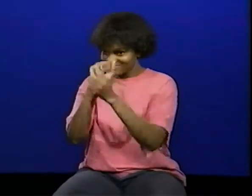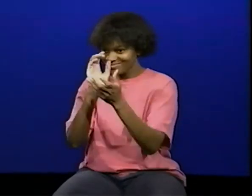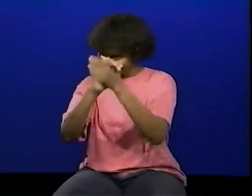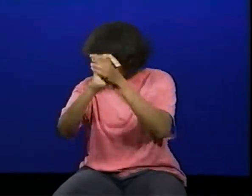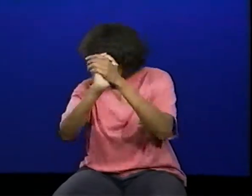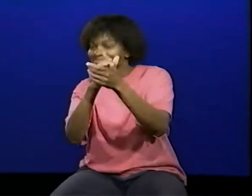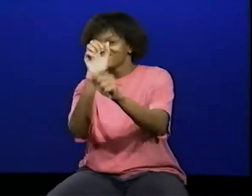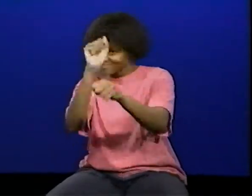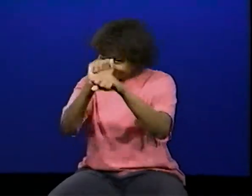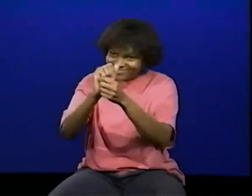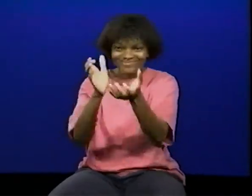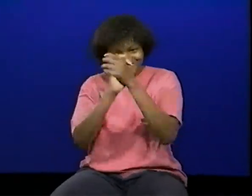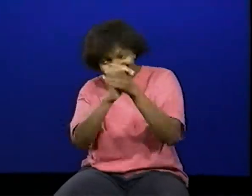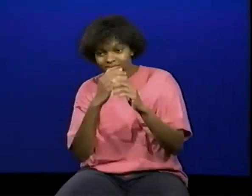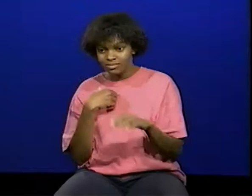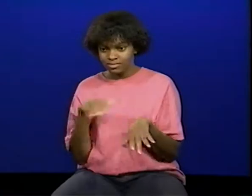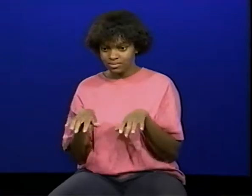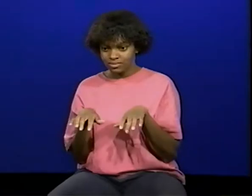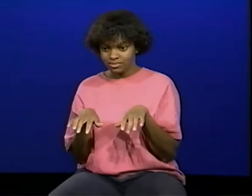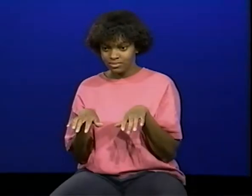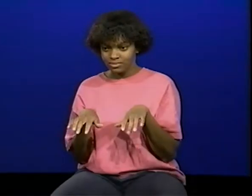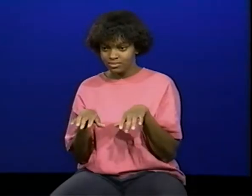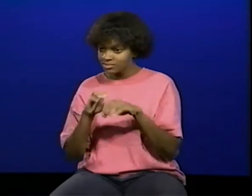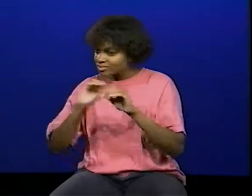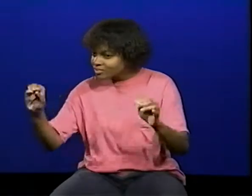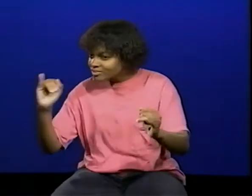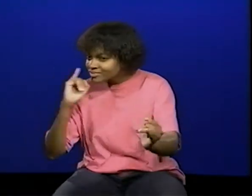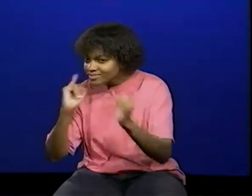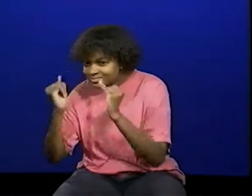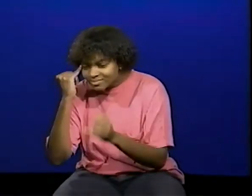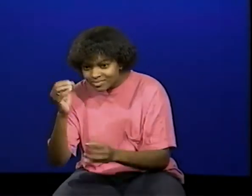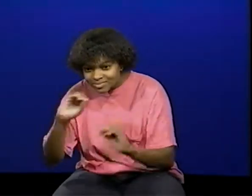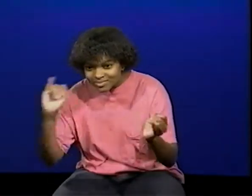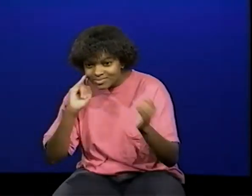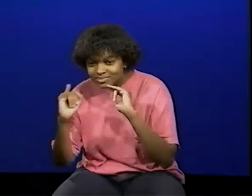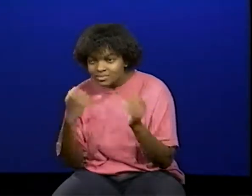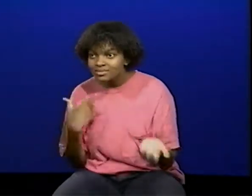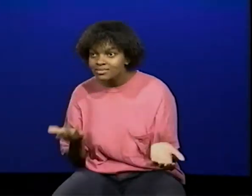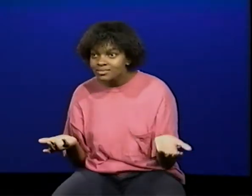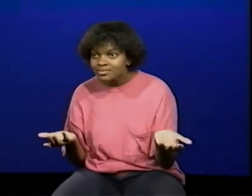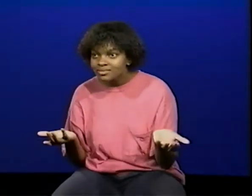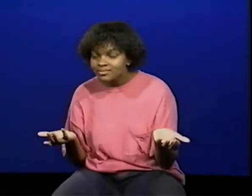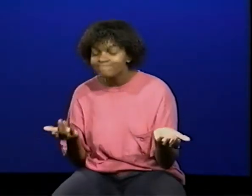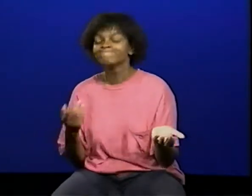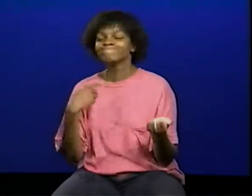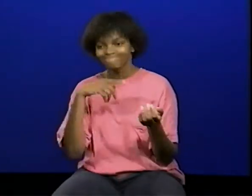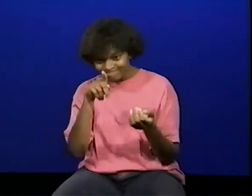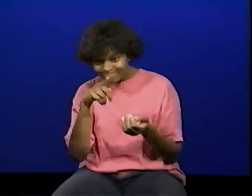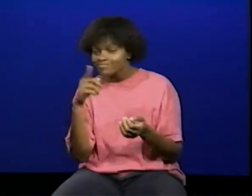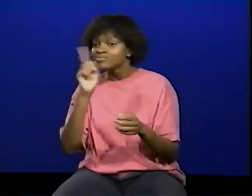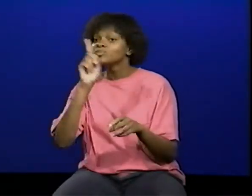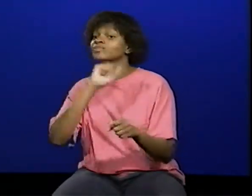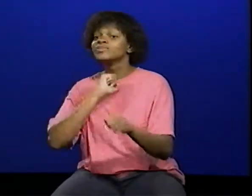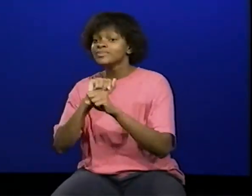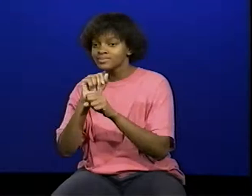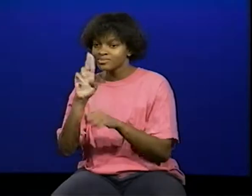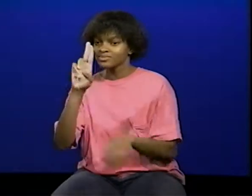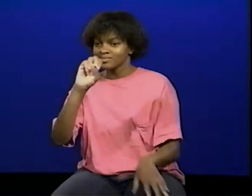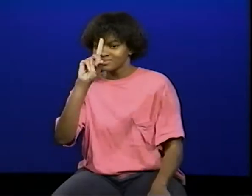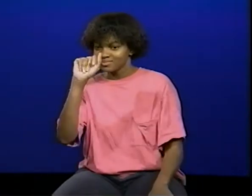and on my email I noticed a note that said, "Congratulations, you got the job." I was shocked. Imagine, I had no job interview. I couldn't figure